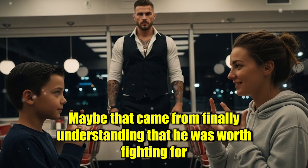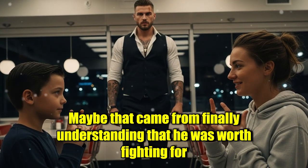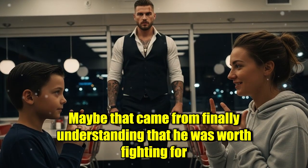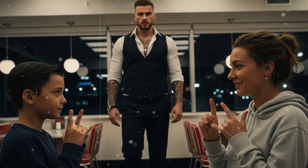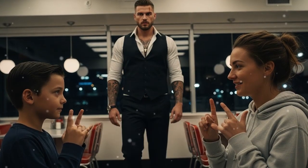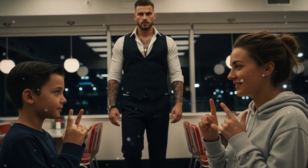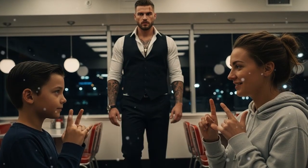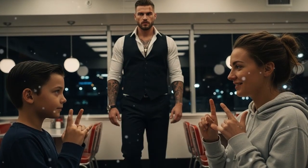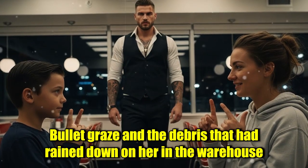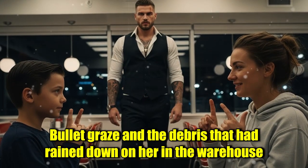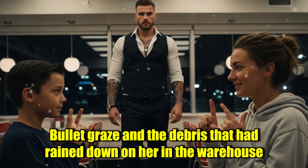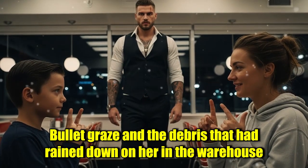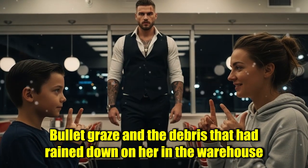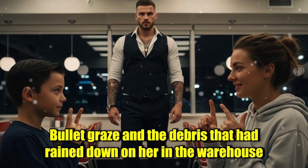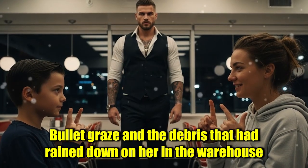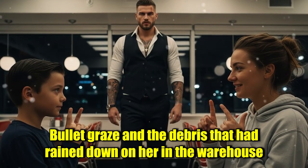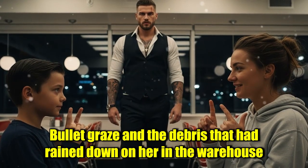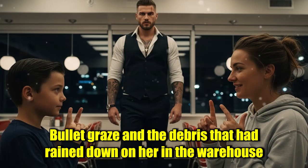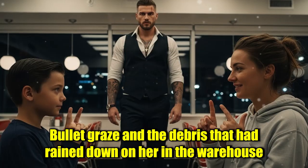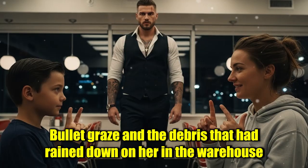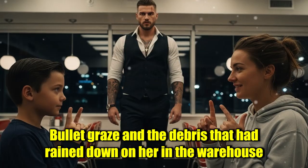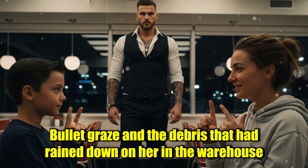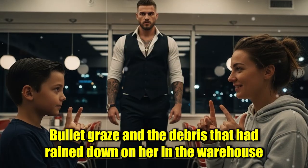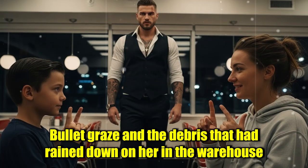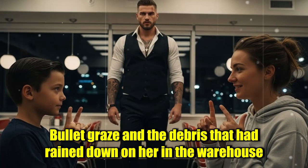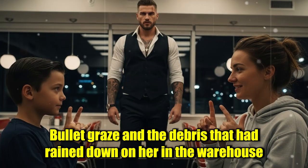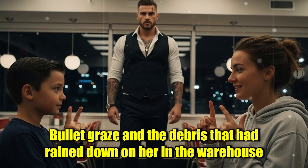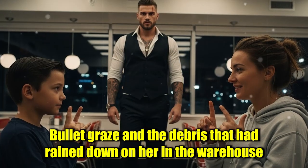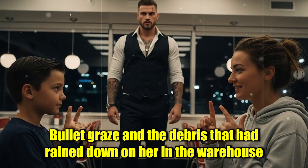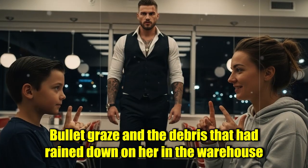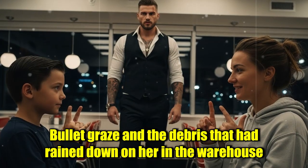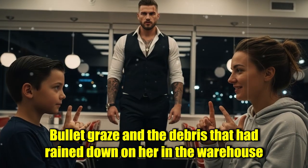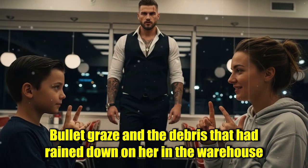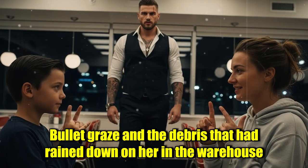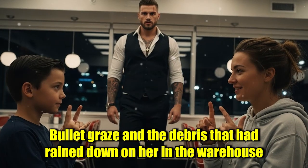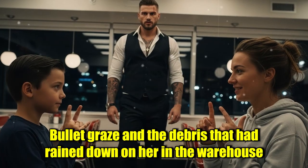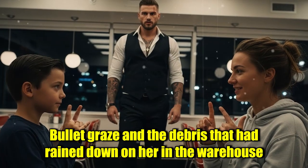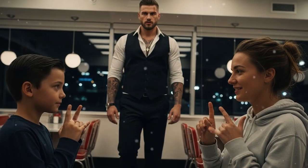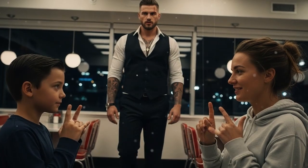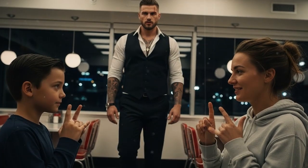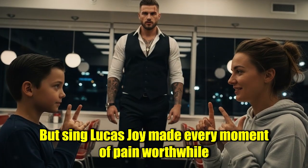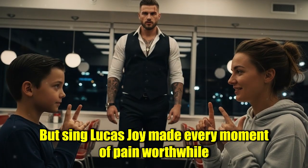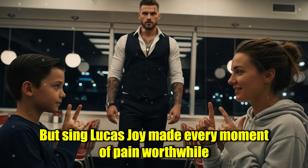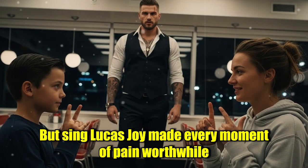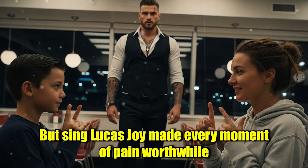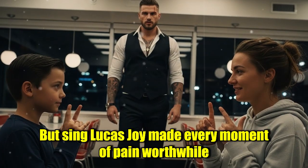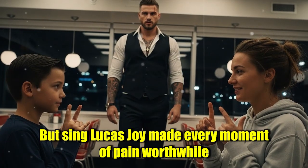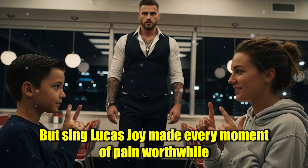fighting for. Emma's ribs still ached from the bullet graze and the debris that had rained down on her in the warehouse, but seeing Luca's joy